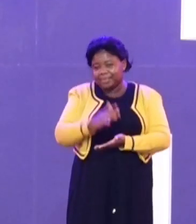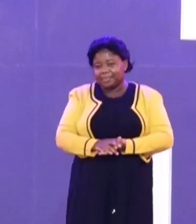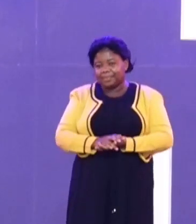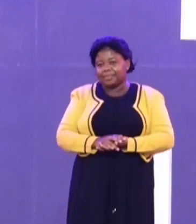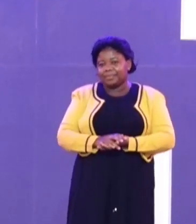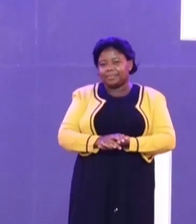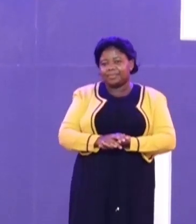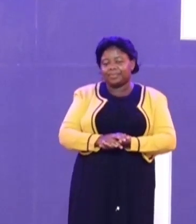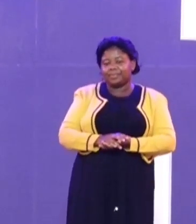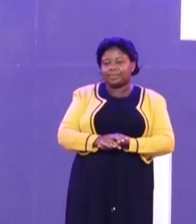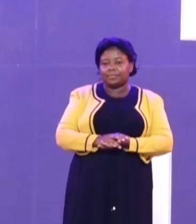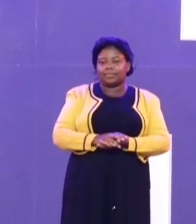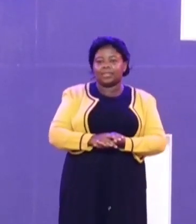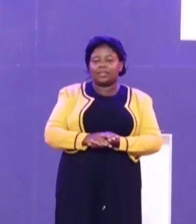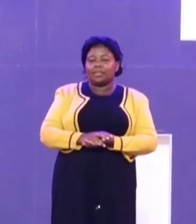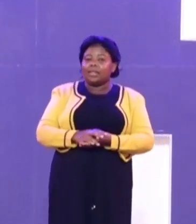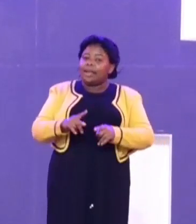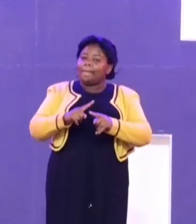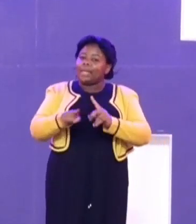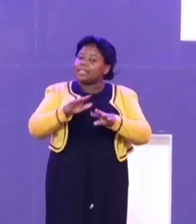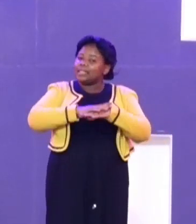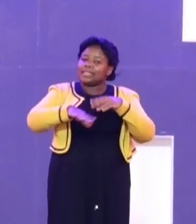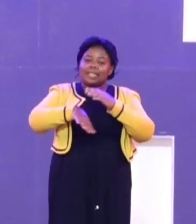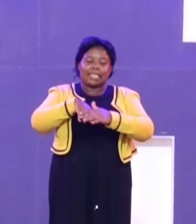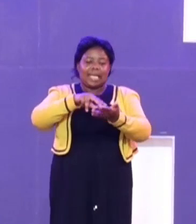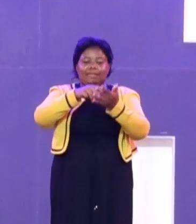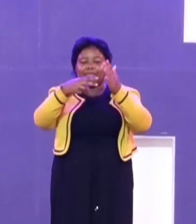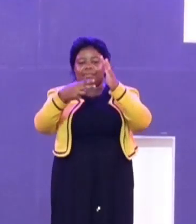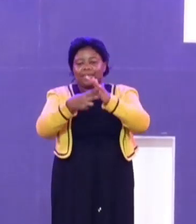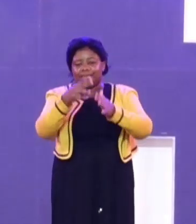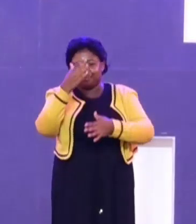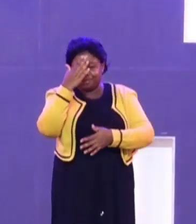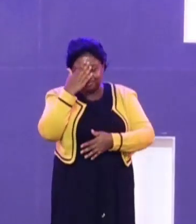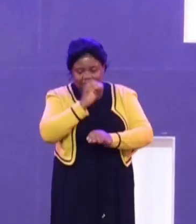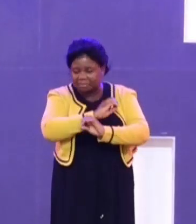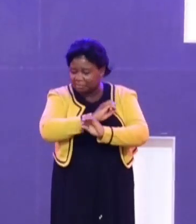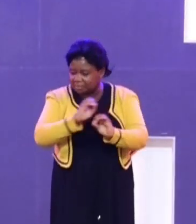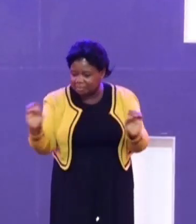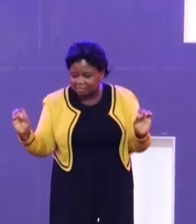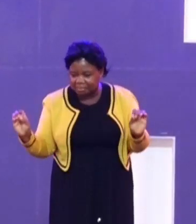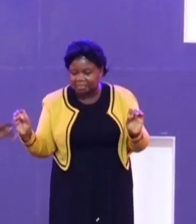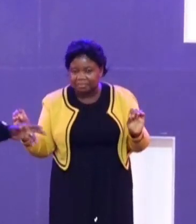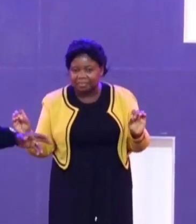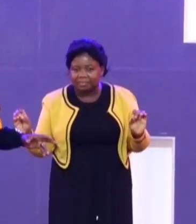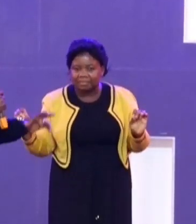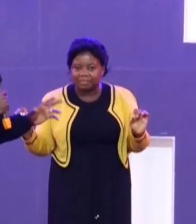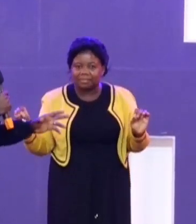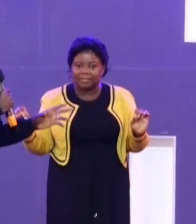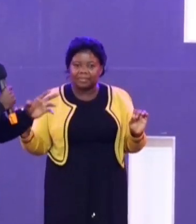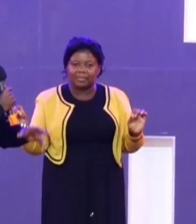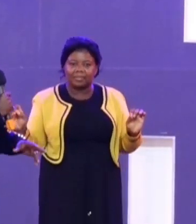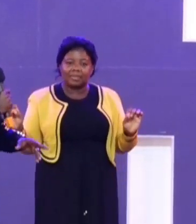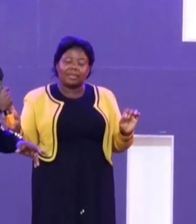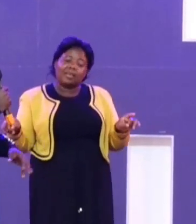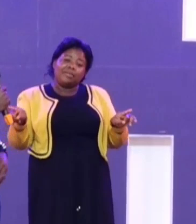buyinza okuba ebyokulabirako ebyobwetowaze. But they don't mean humility. Naye nga tete butegeeza nti bwetowaze. Like fever can be sign